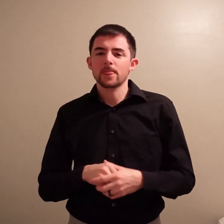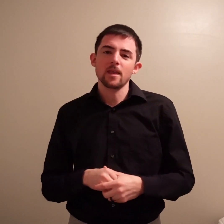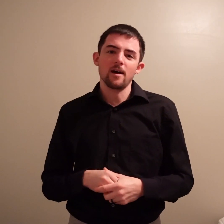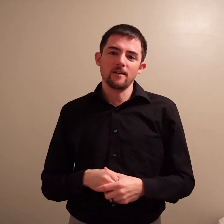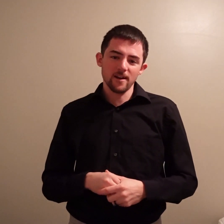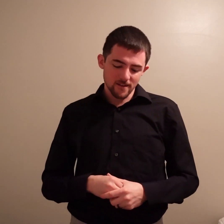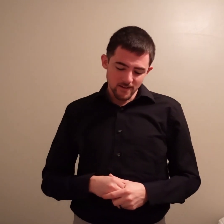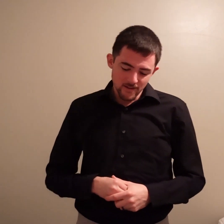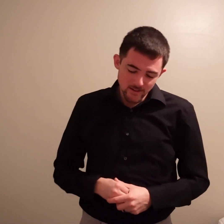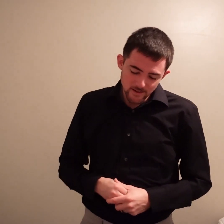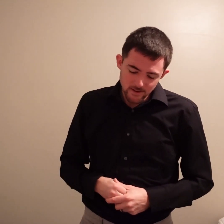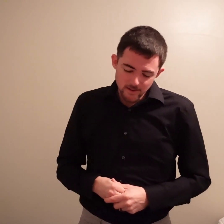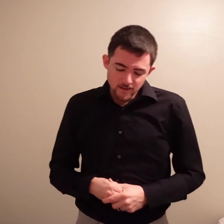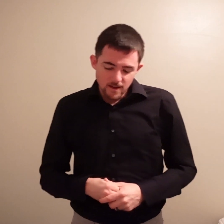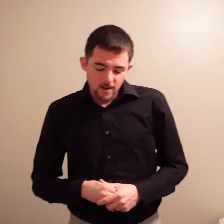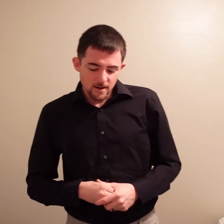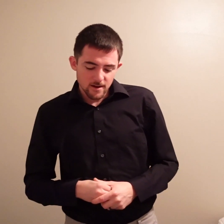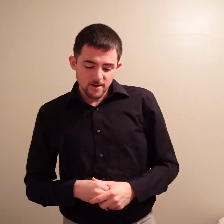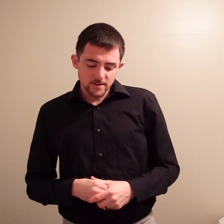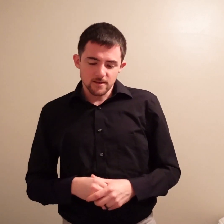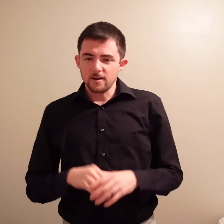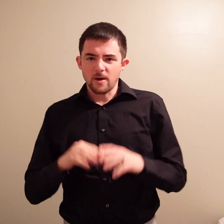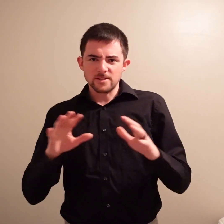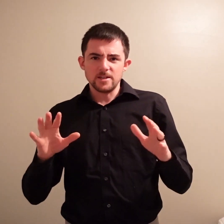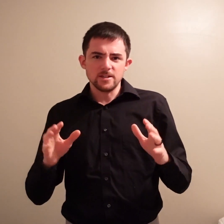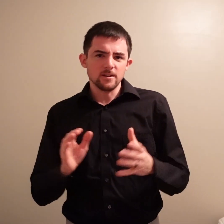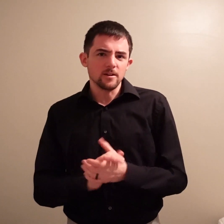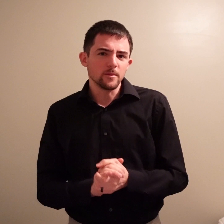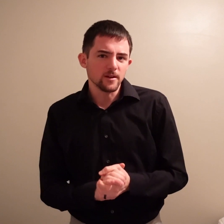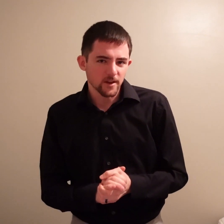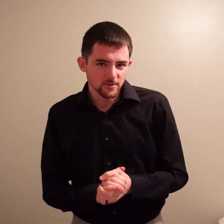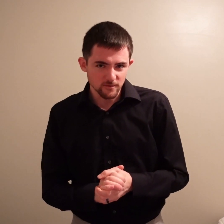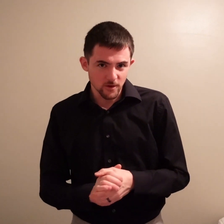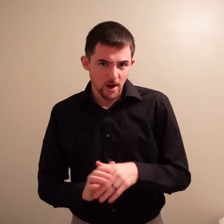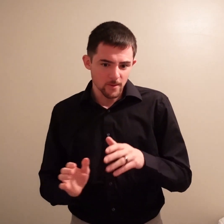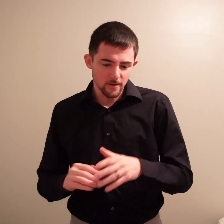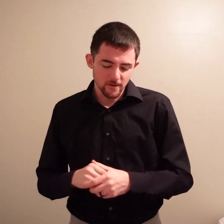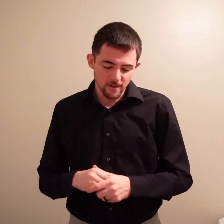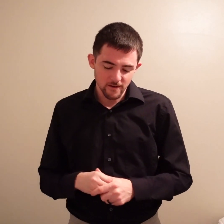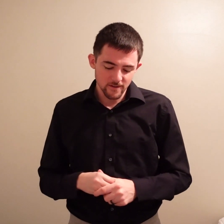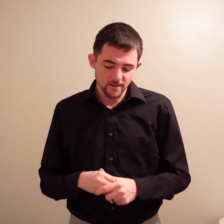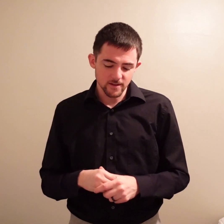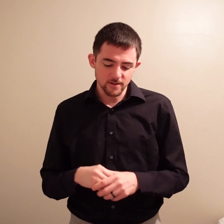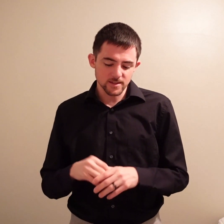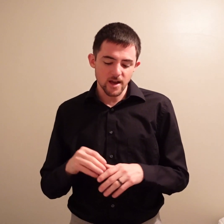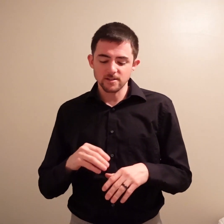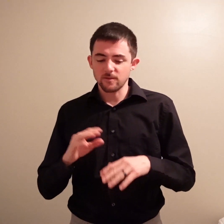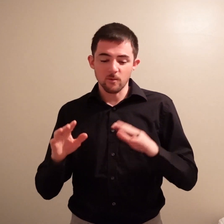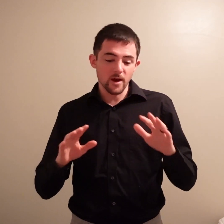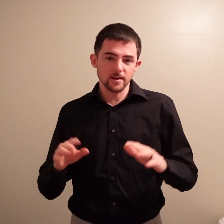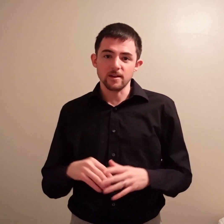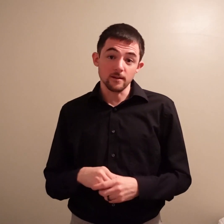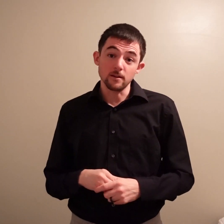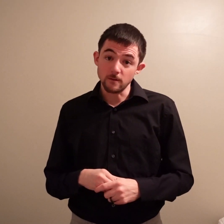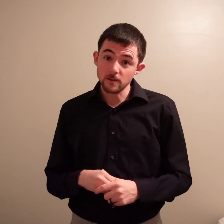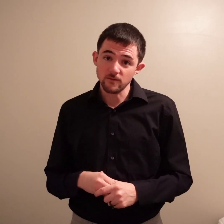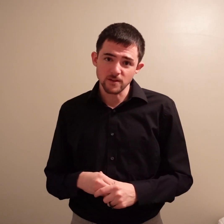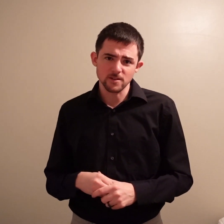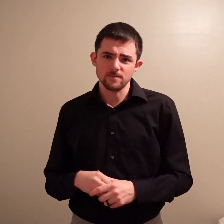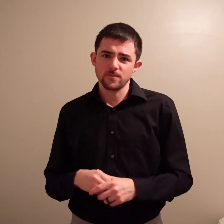All right. Sorry about teaching you a little bit of extra vocabulary there. The signs for when can get a little confusing,